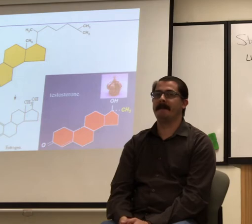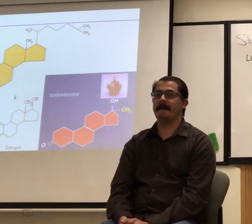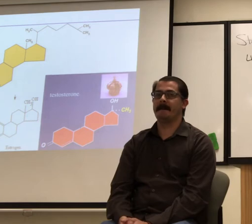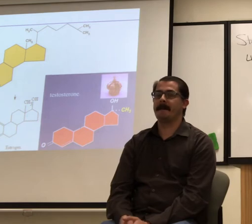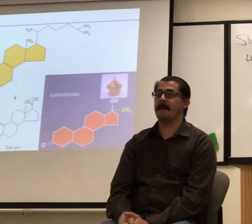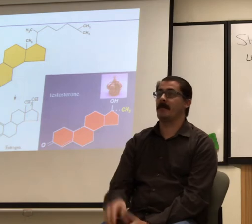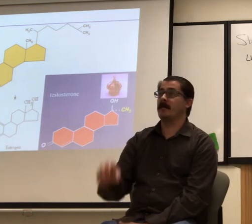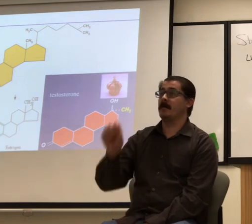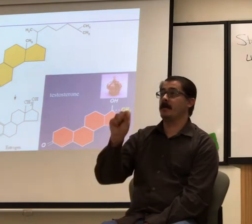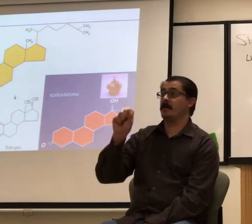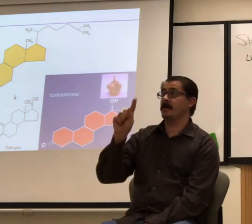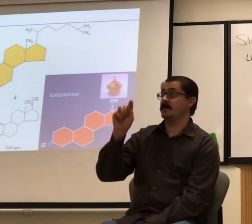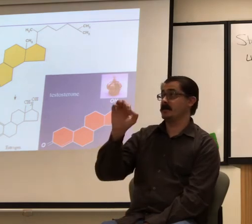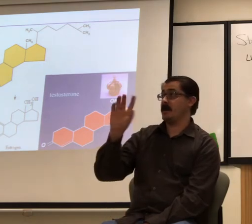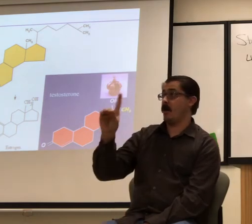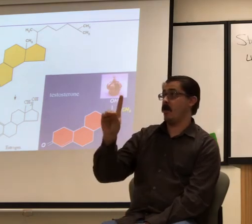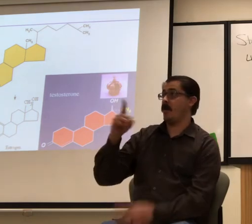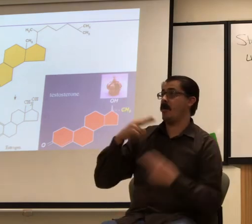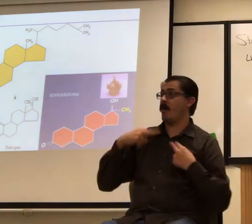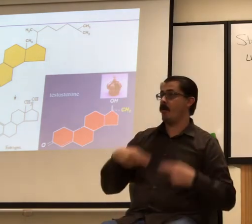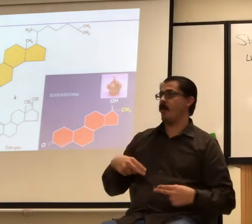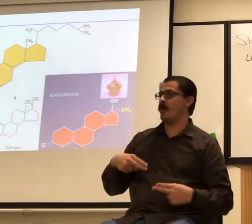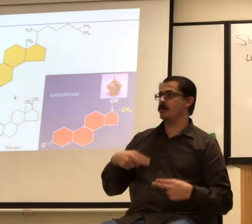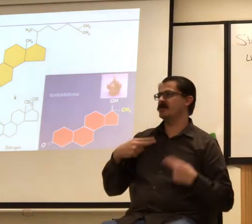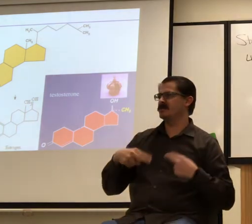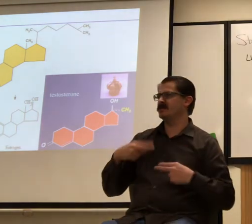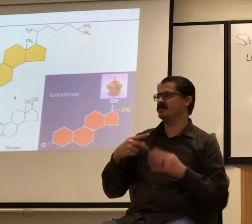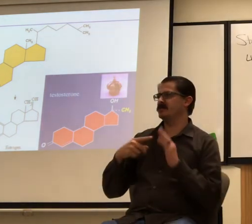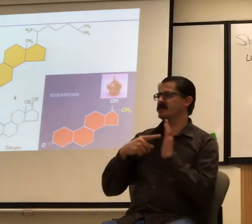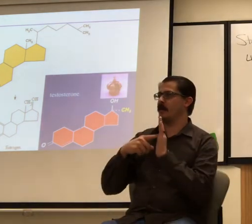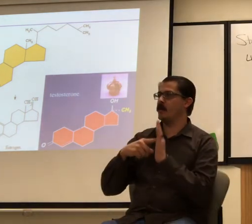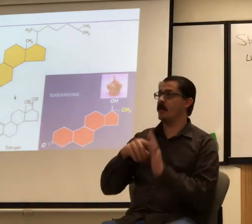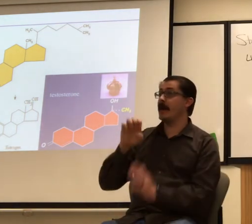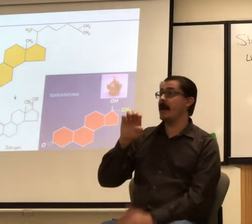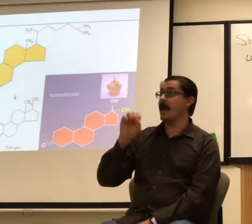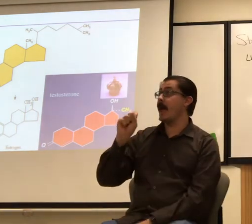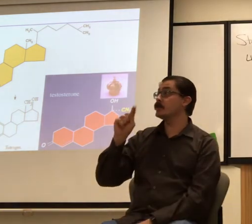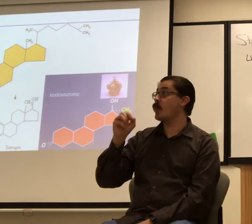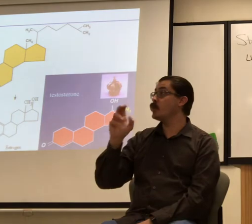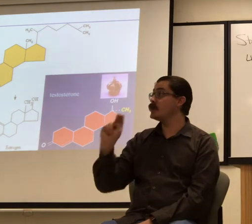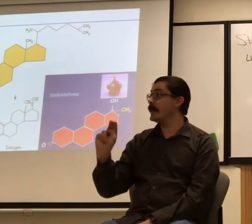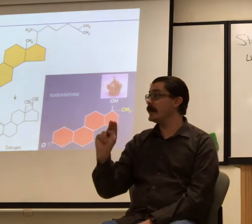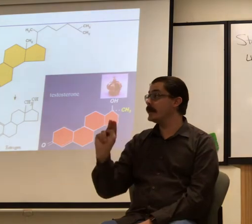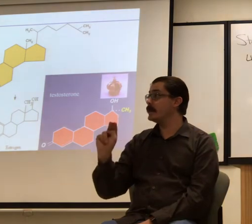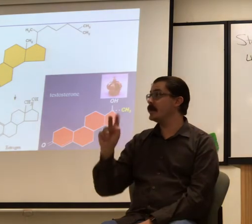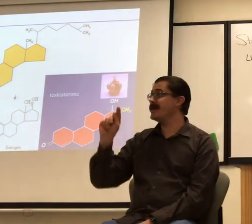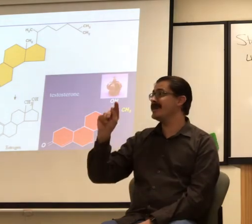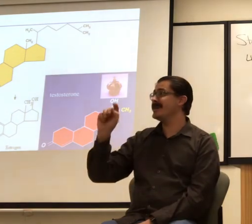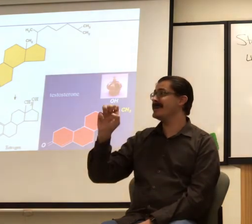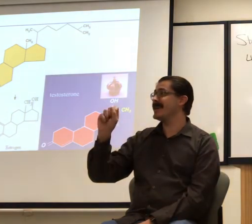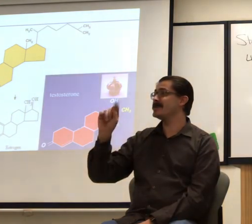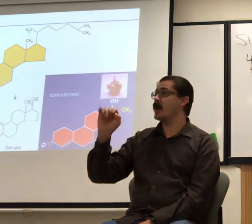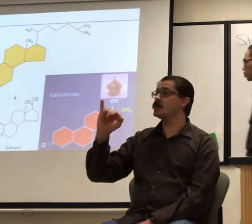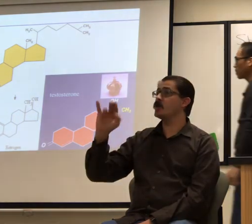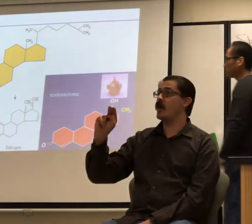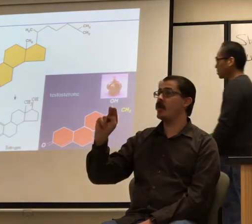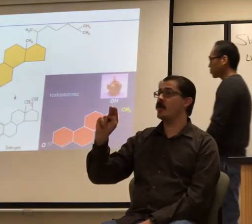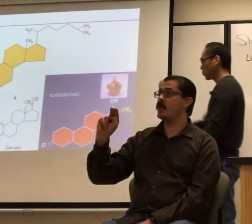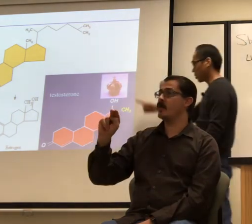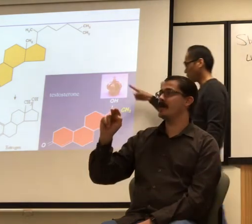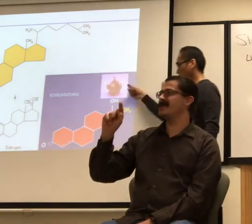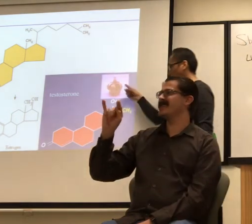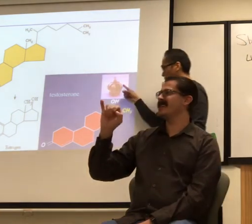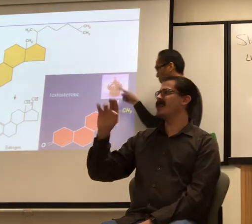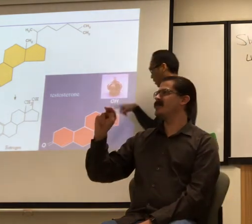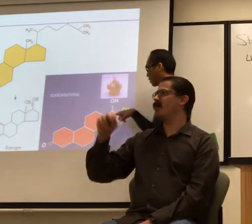Steroid hormones, give a couple examples. Estrogen, testosterone. Testosterone is the male king androgen hormone, so that's